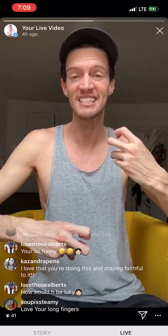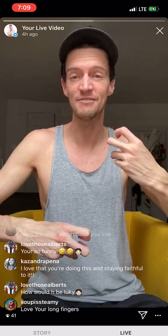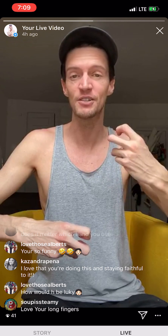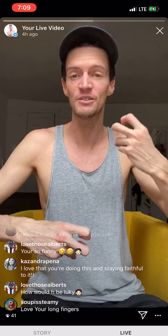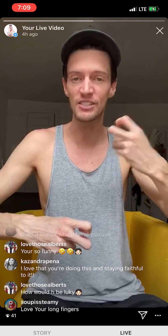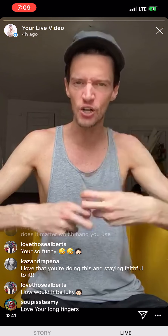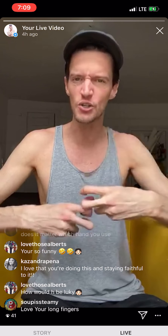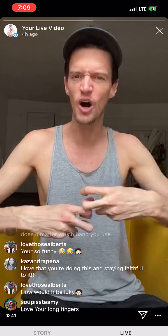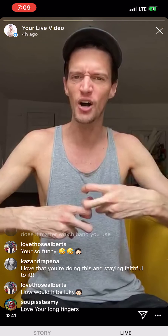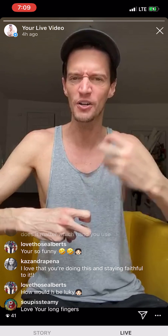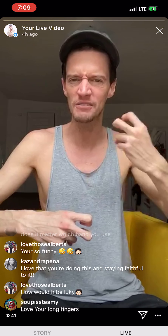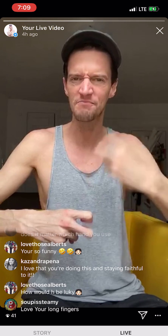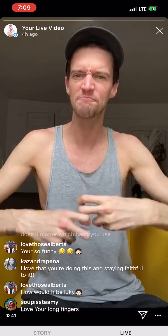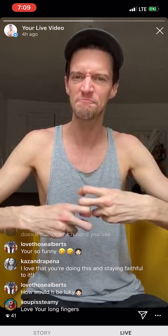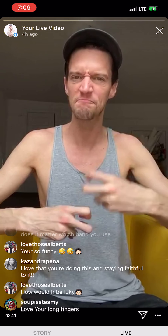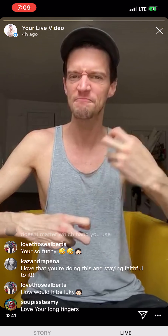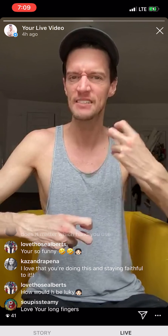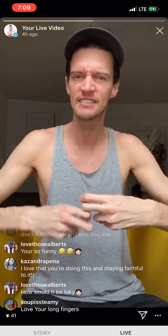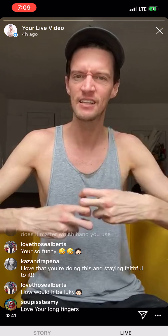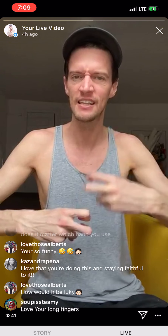difficult, it's also hard. Yeah.